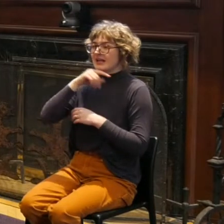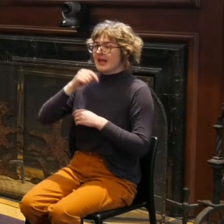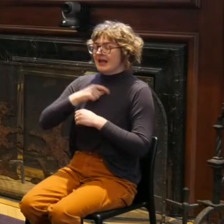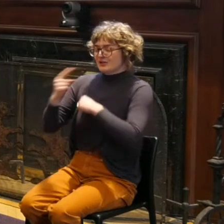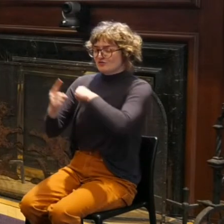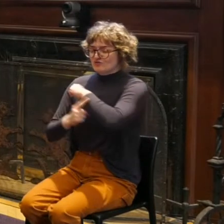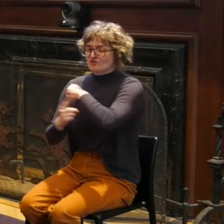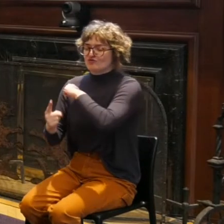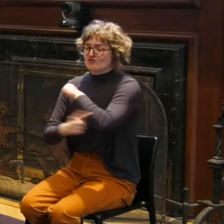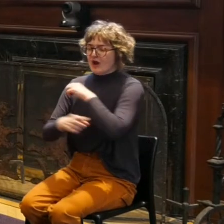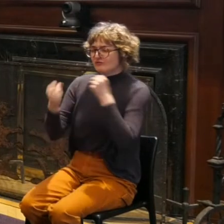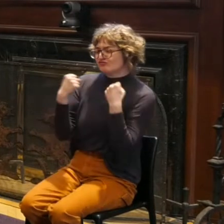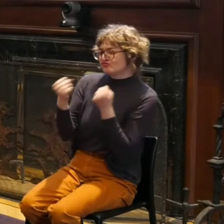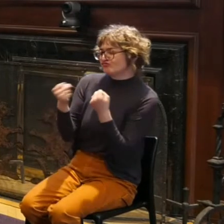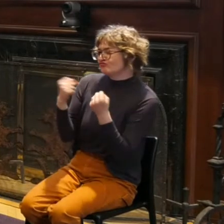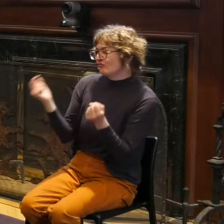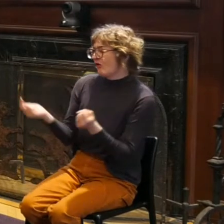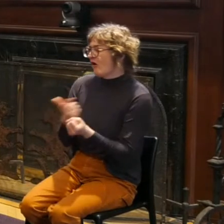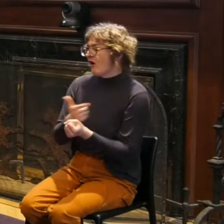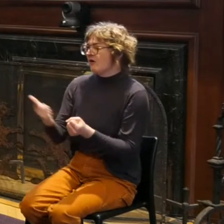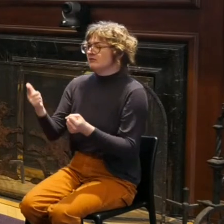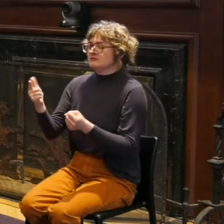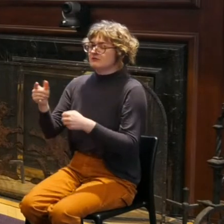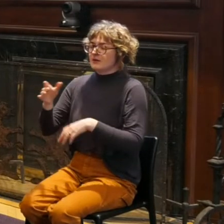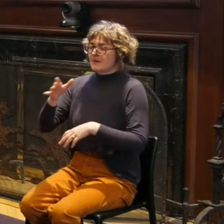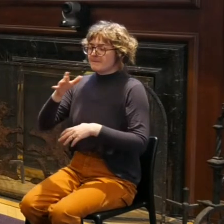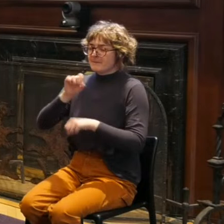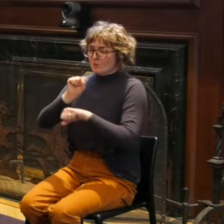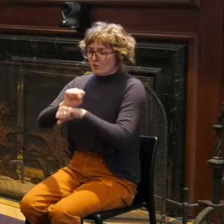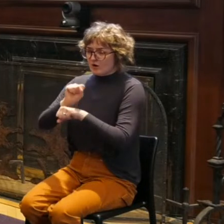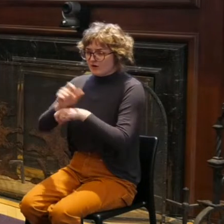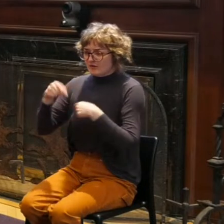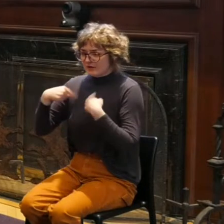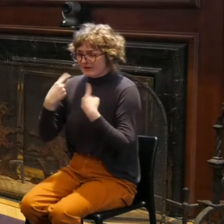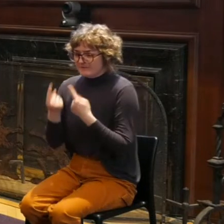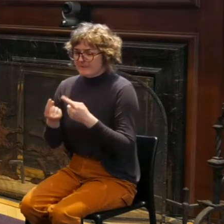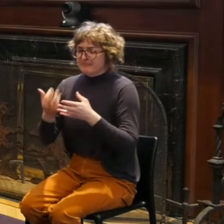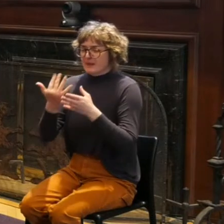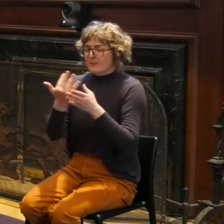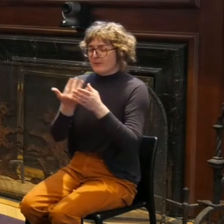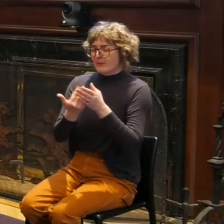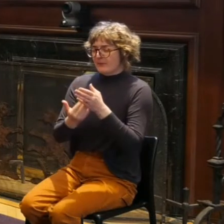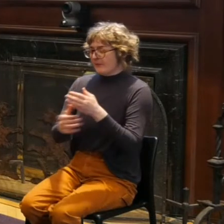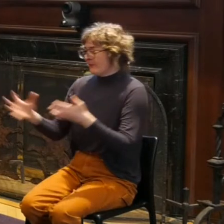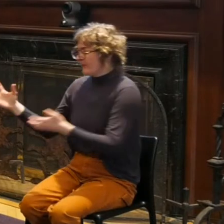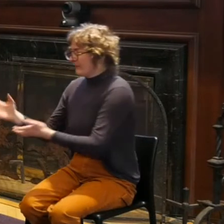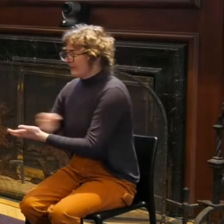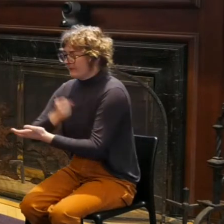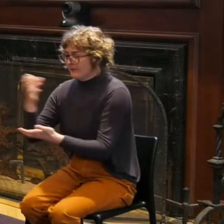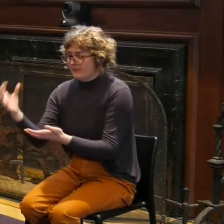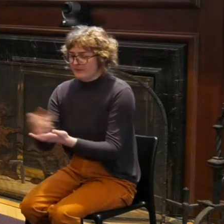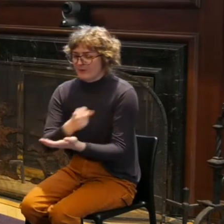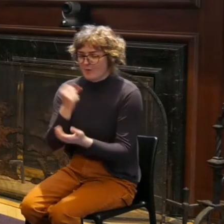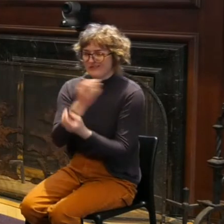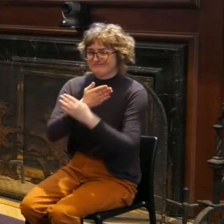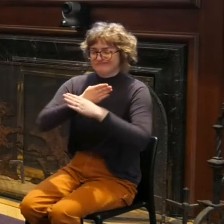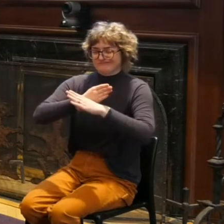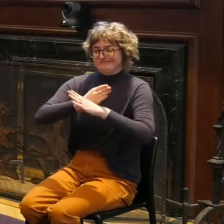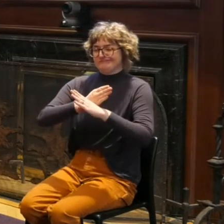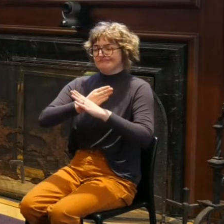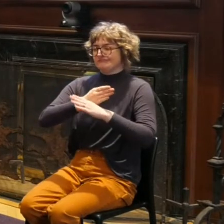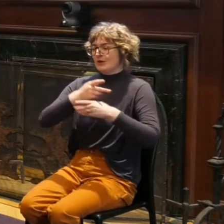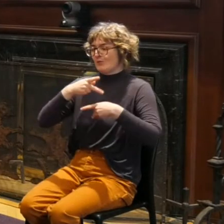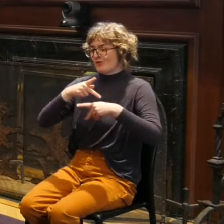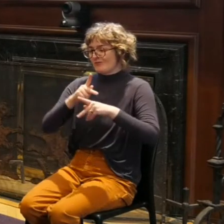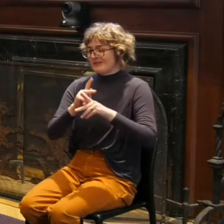trash trucks all mandible and maxilla, dripping to devour what falls in, what is not allowed to sit